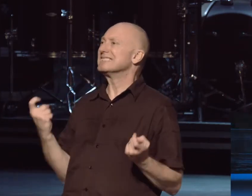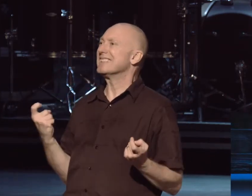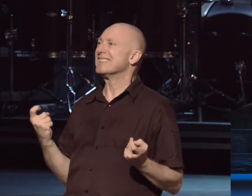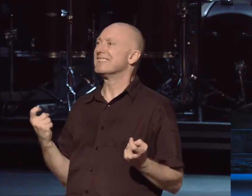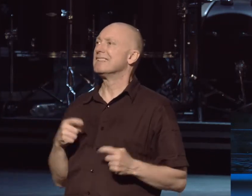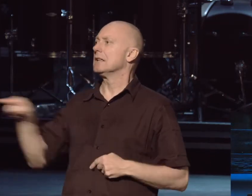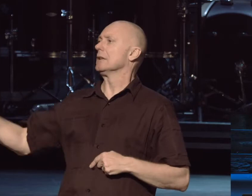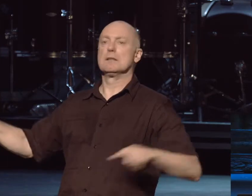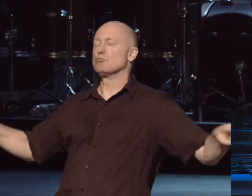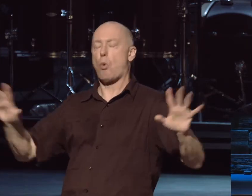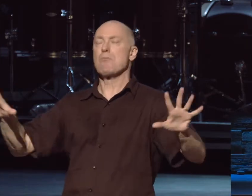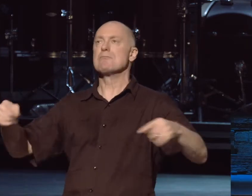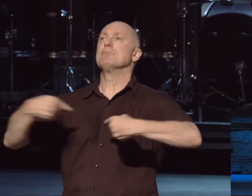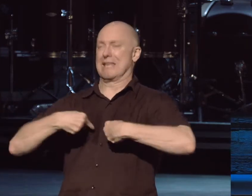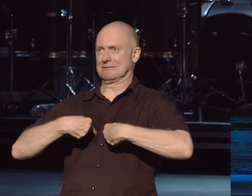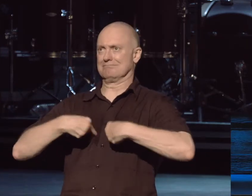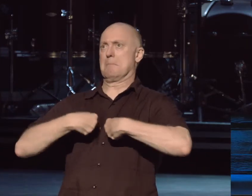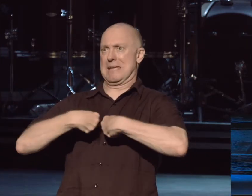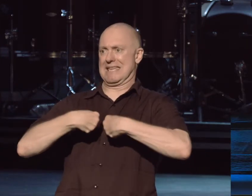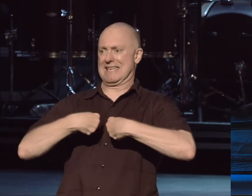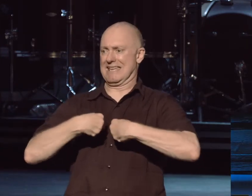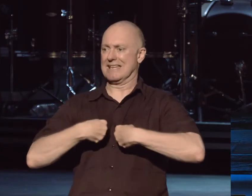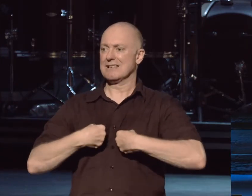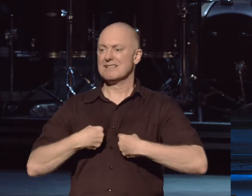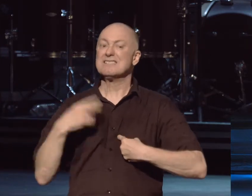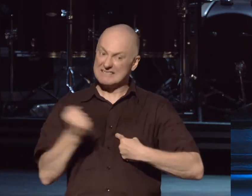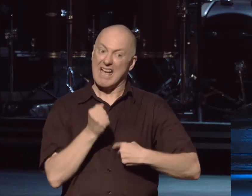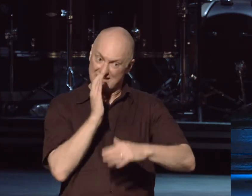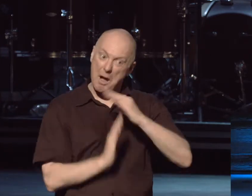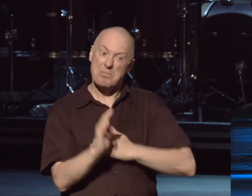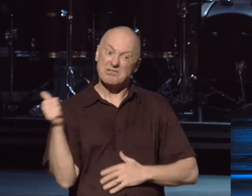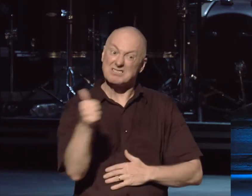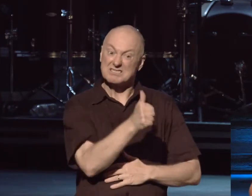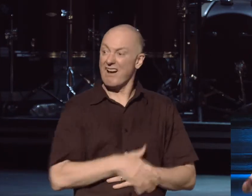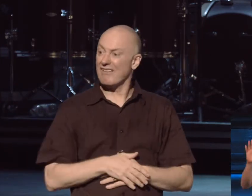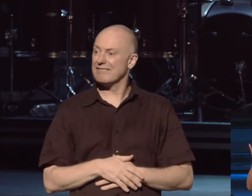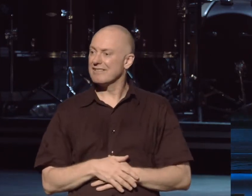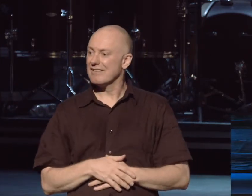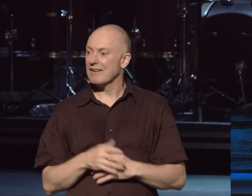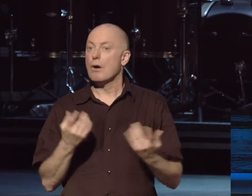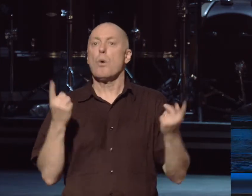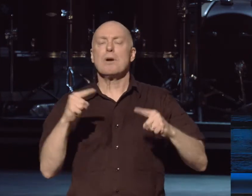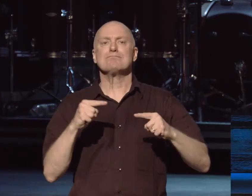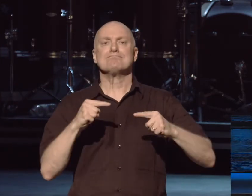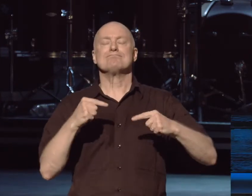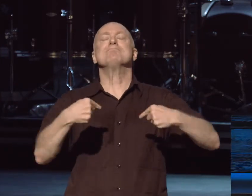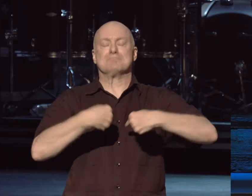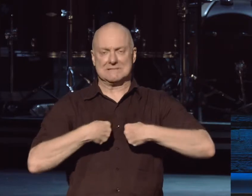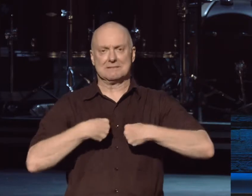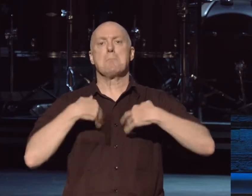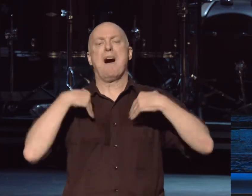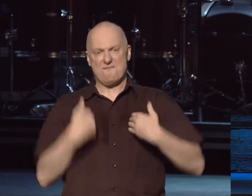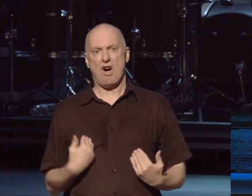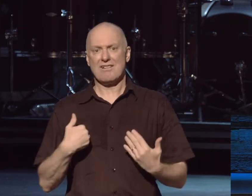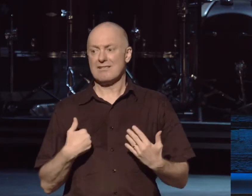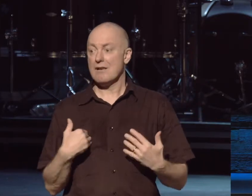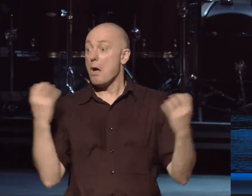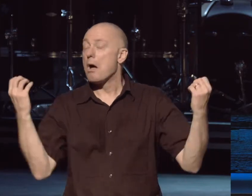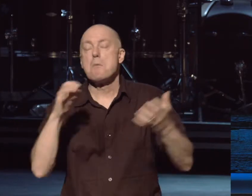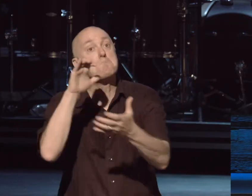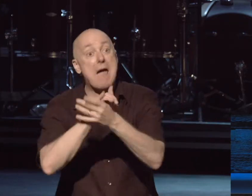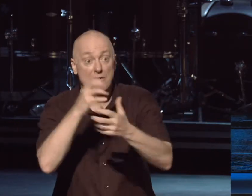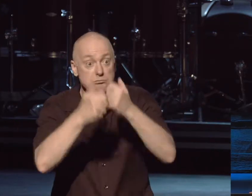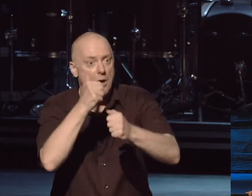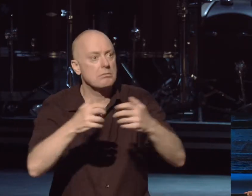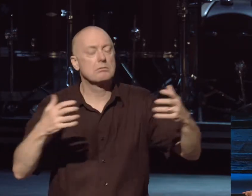know. It takes so much humility, so much faith in God, but you cannot lose when you own your sin. I'm telling you, the marriages that will